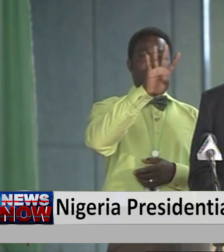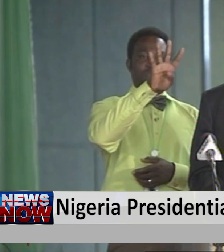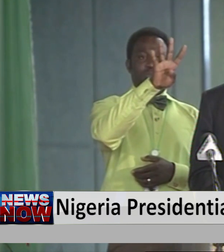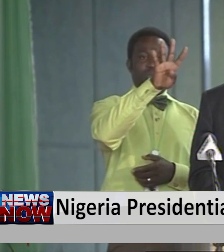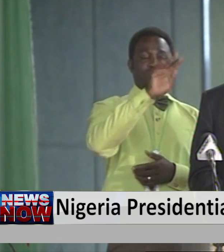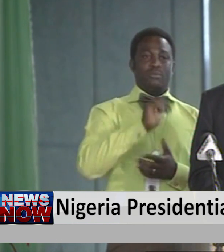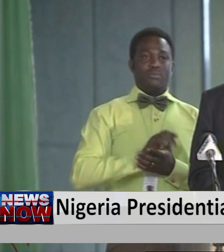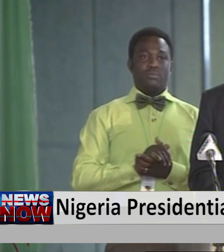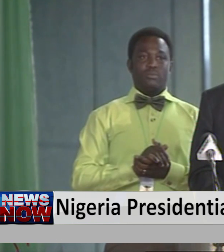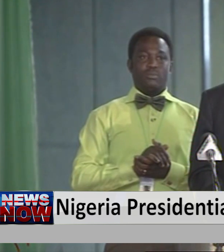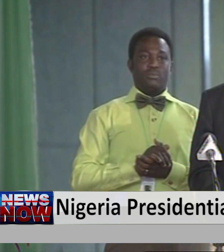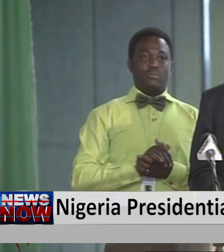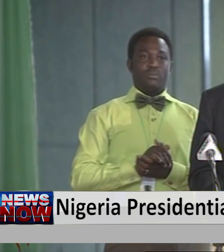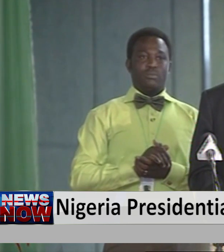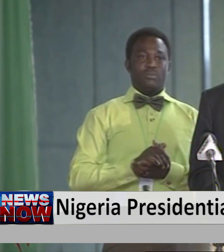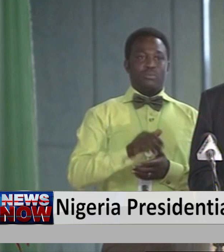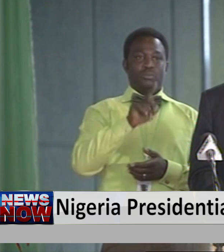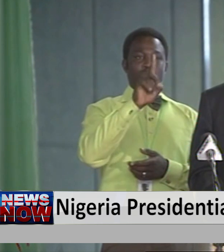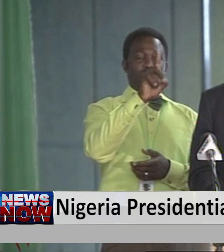1364.